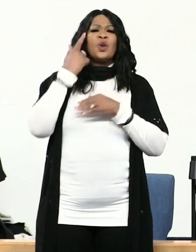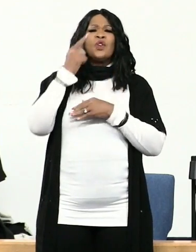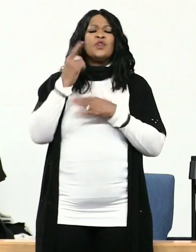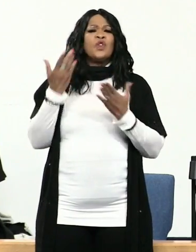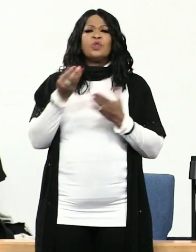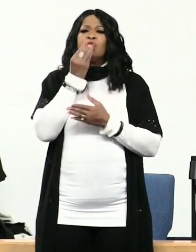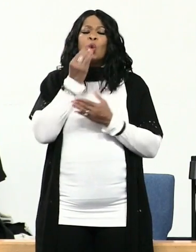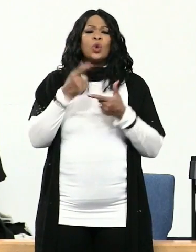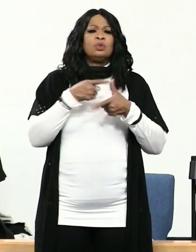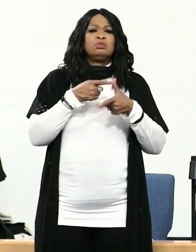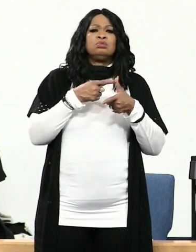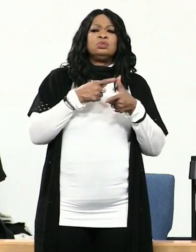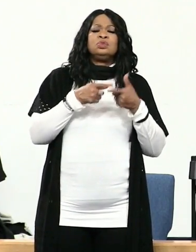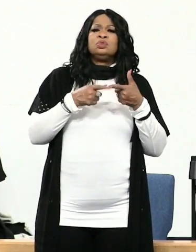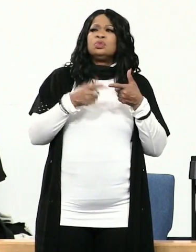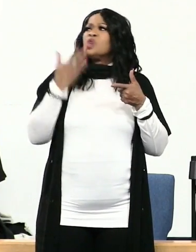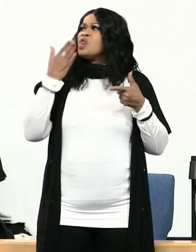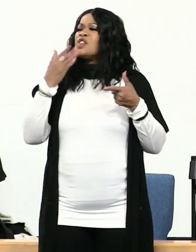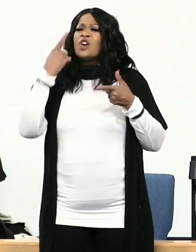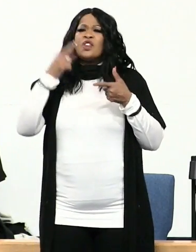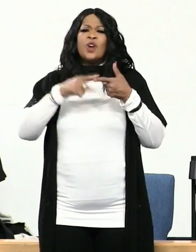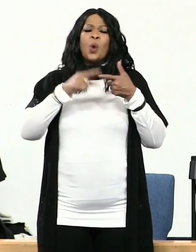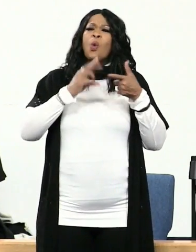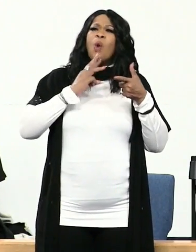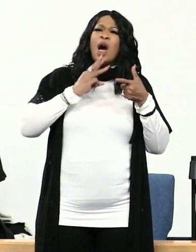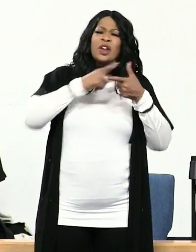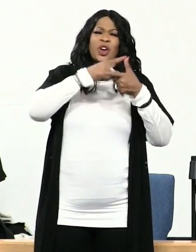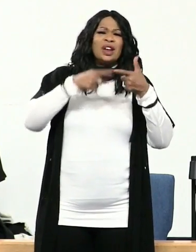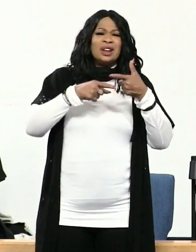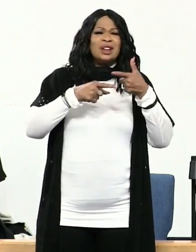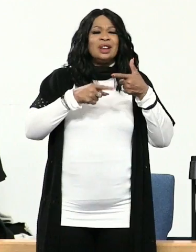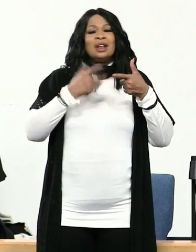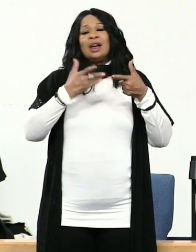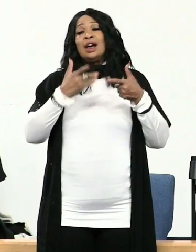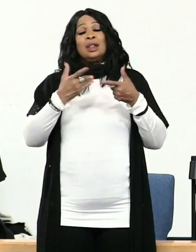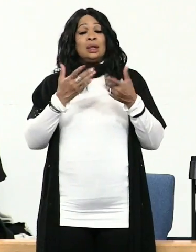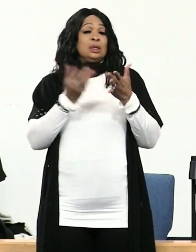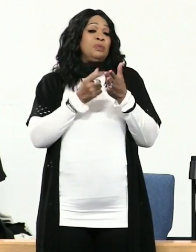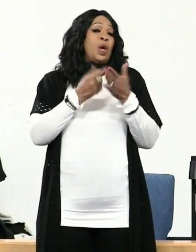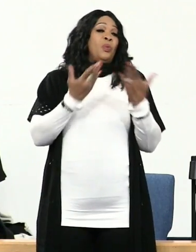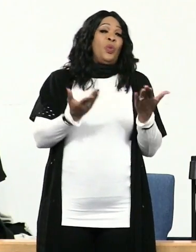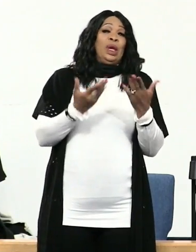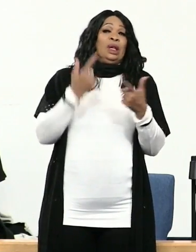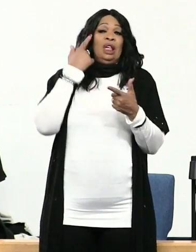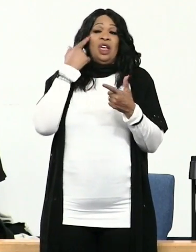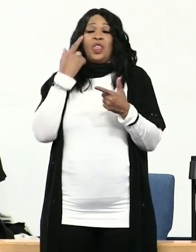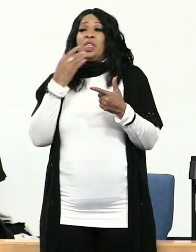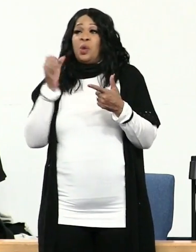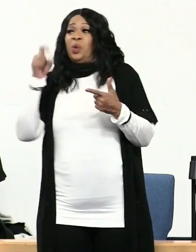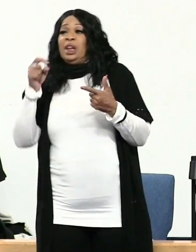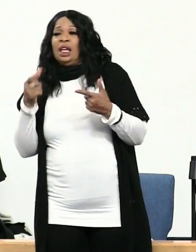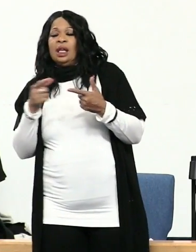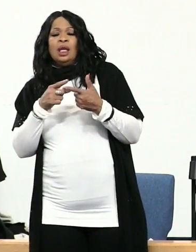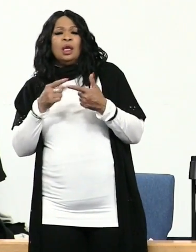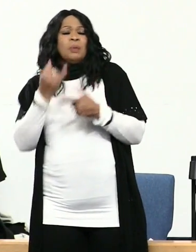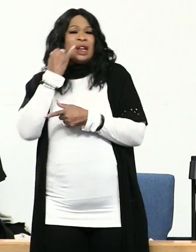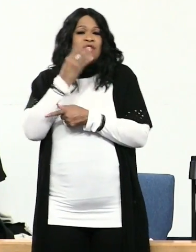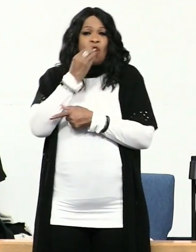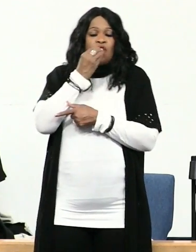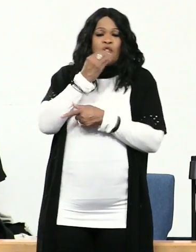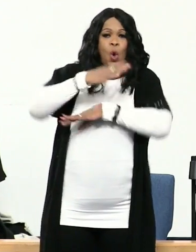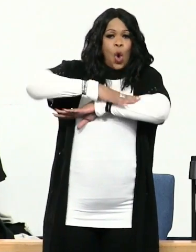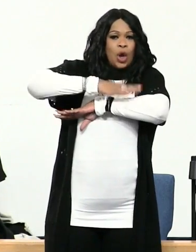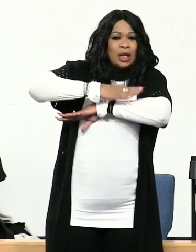food? Are you thankful for water? I know sometimes we can take that stuff for granted, but listen, are you thankful that you got food on your